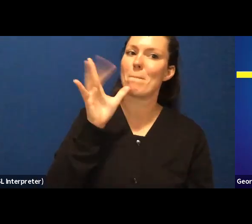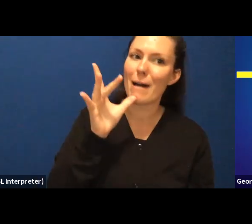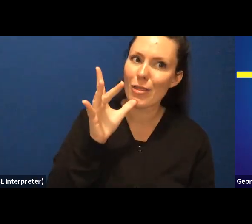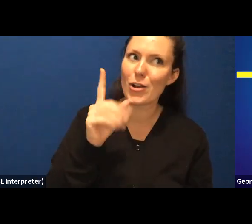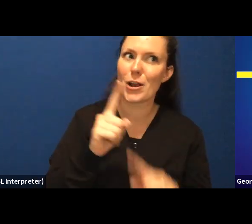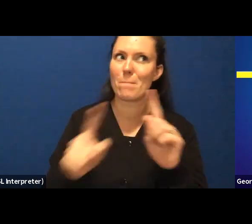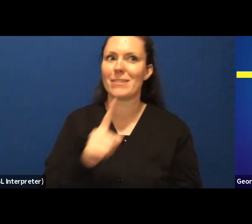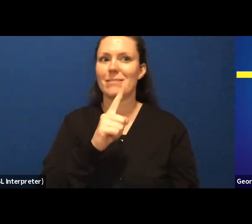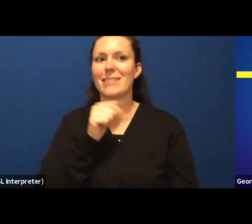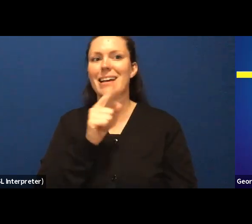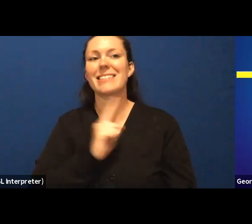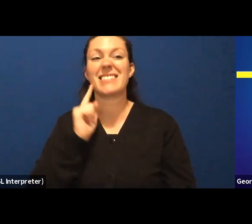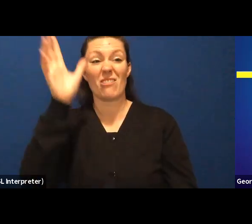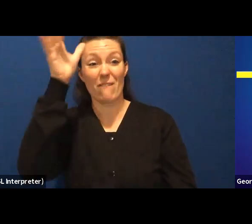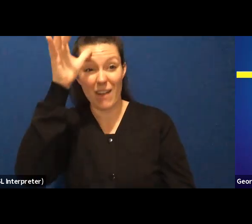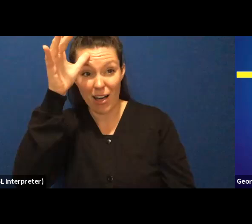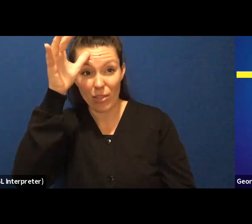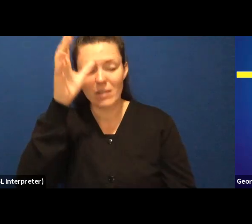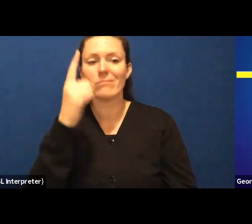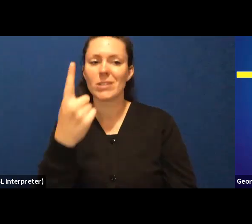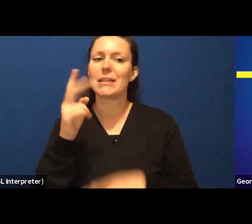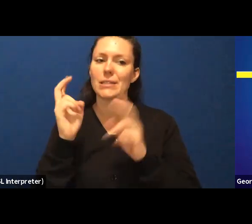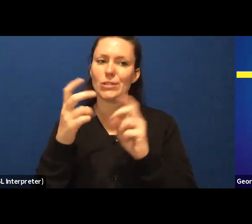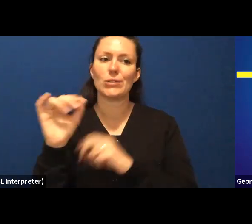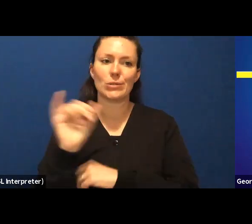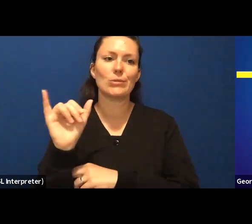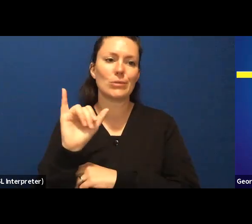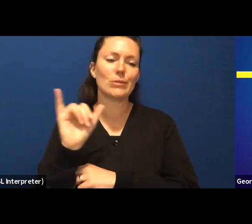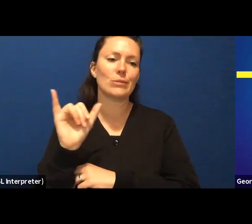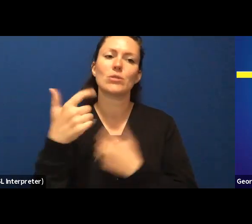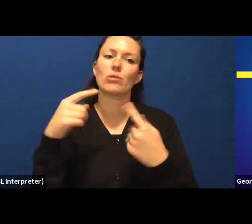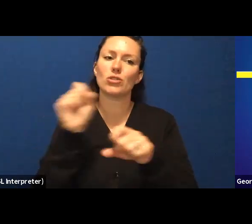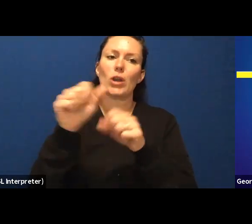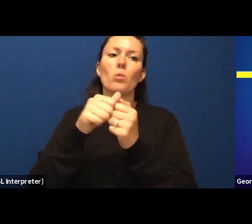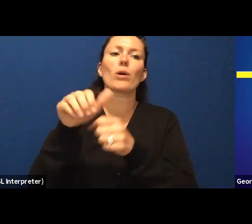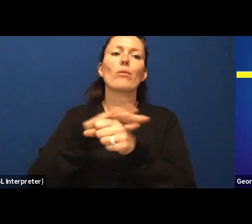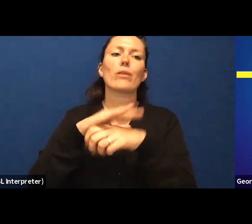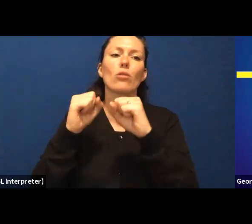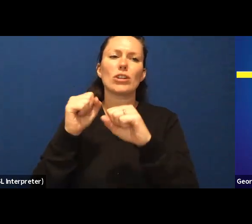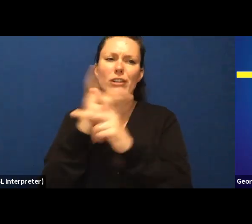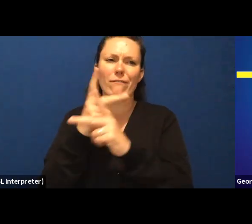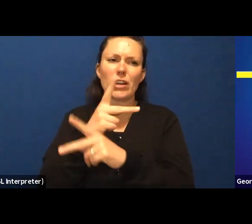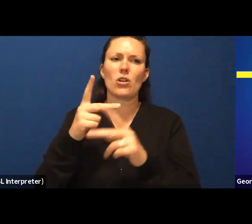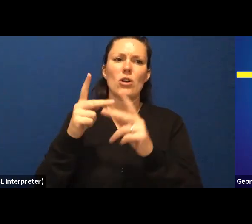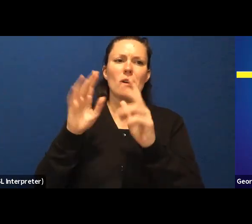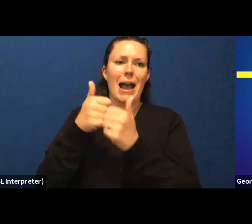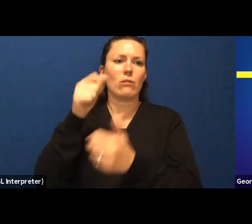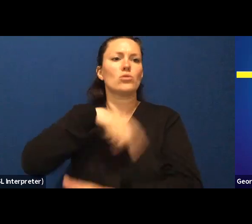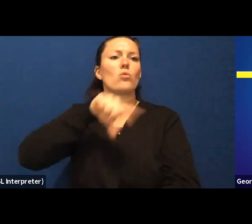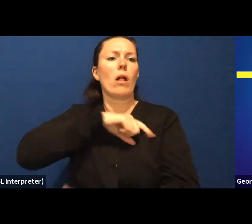dad. So that's the other issue that we have. So we try to work with the local shelter to see why they were disqualified for the